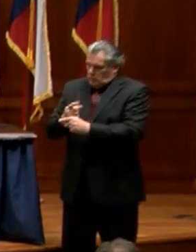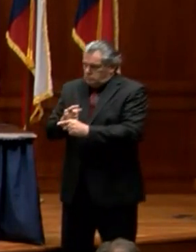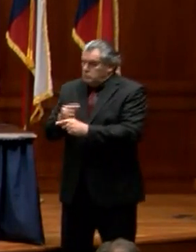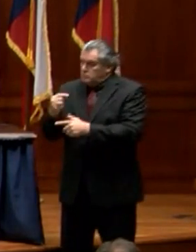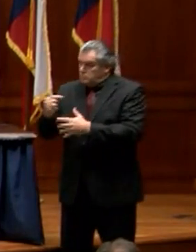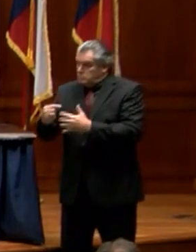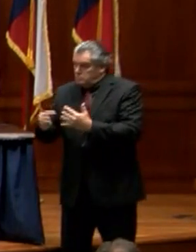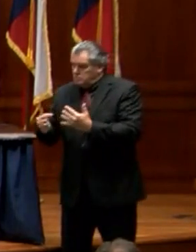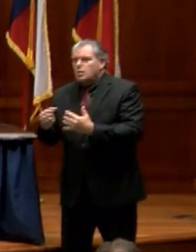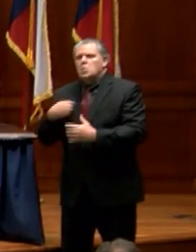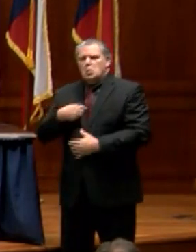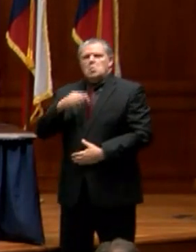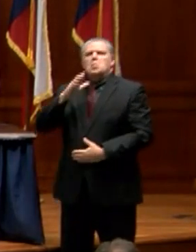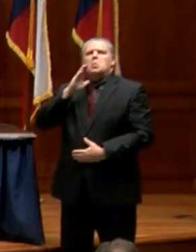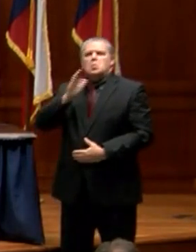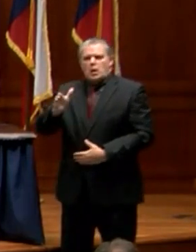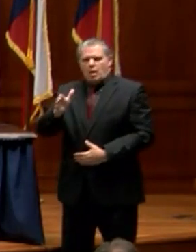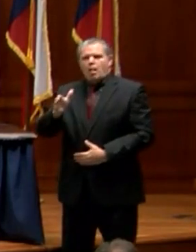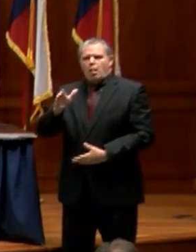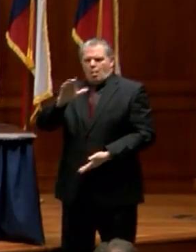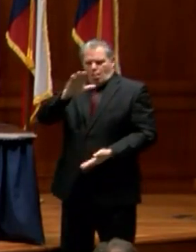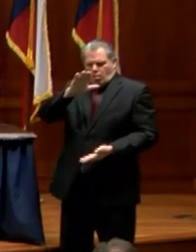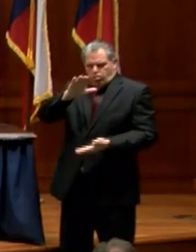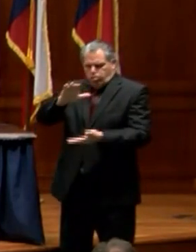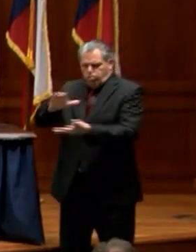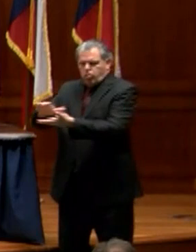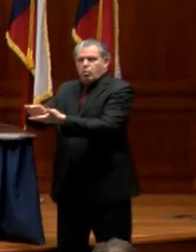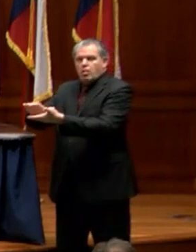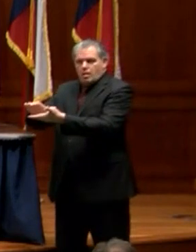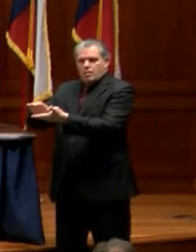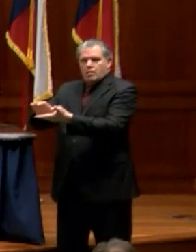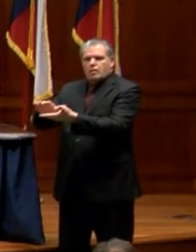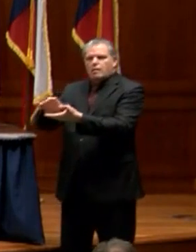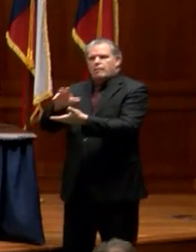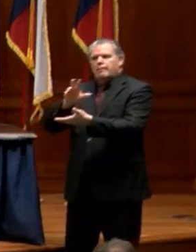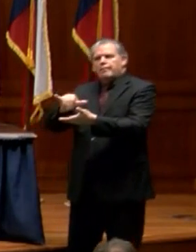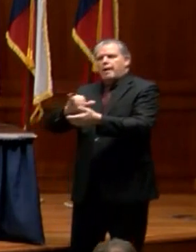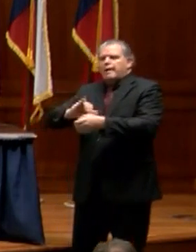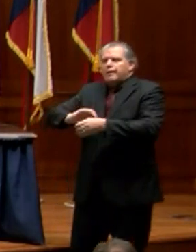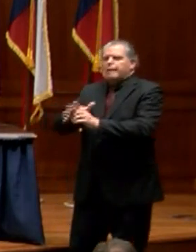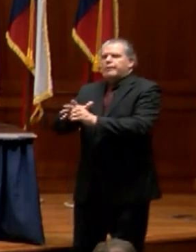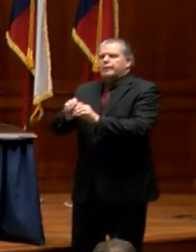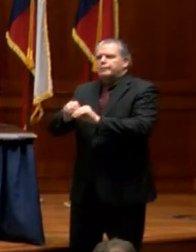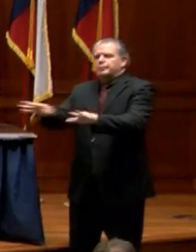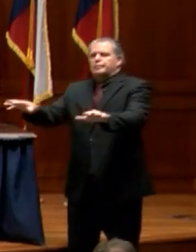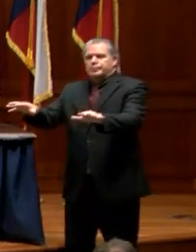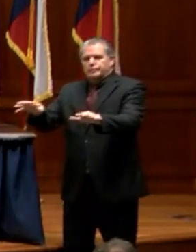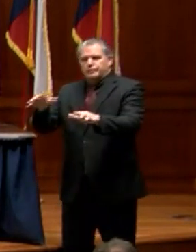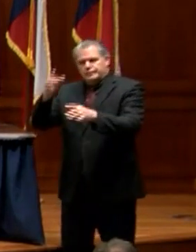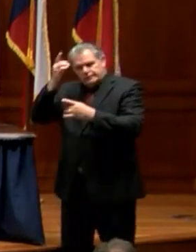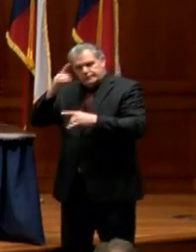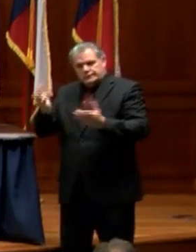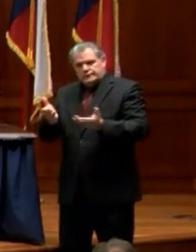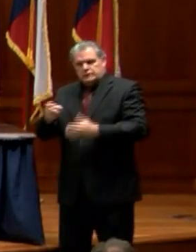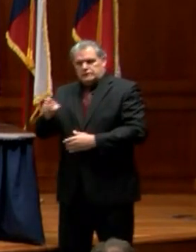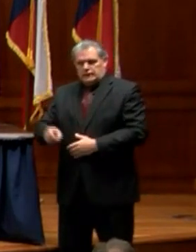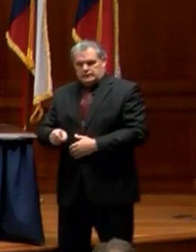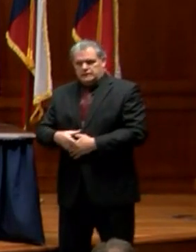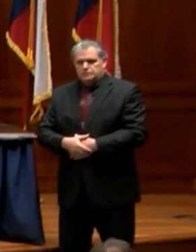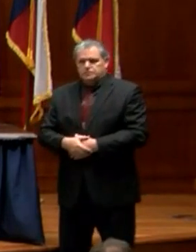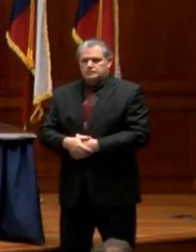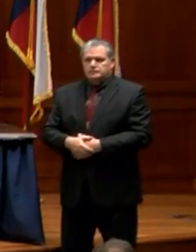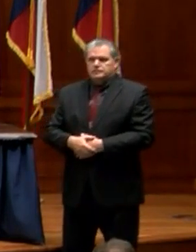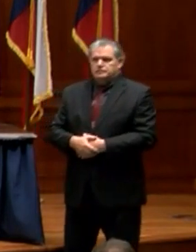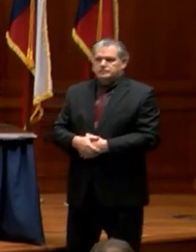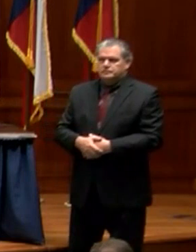actually slow down and reverse at some point the trend of expansion of the disease in Texas. Very